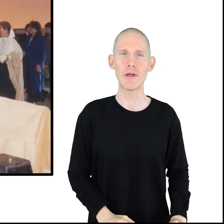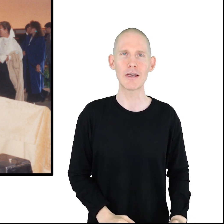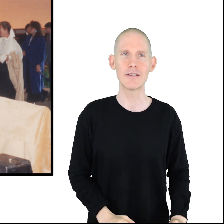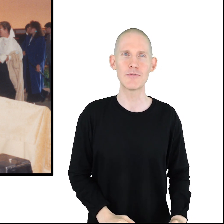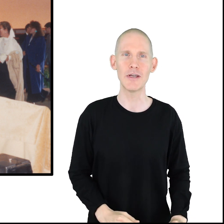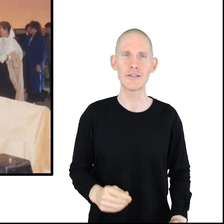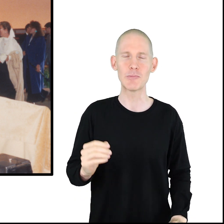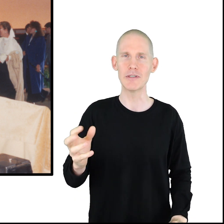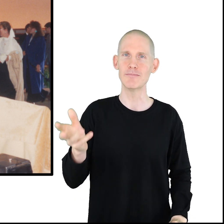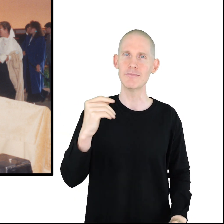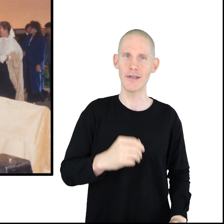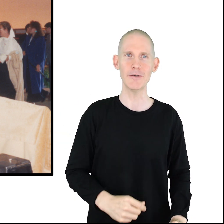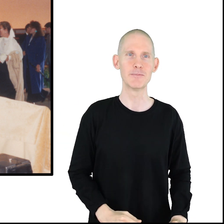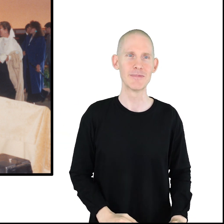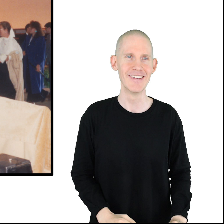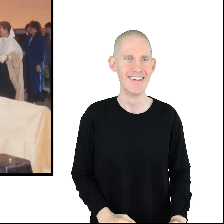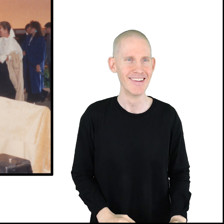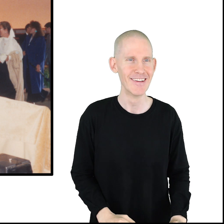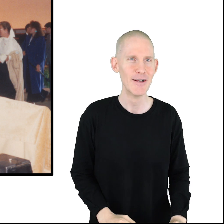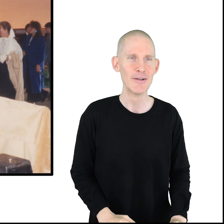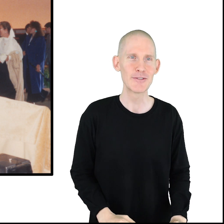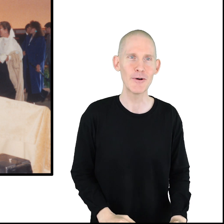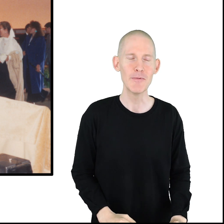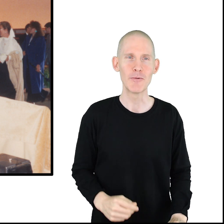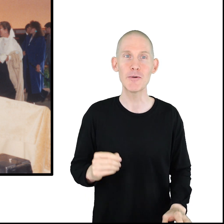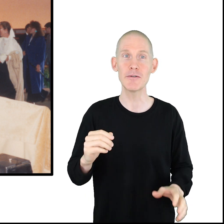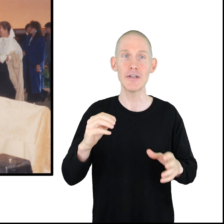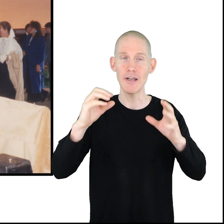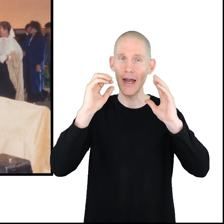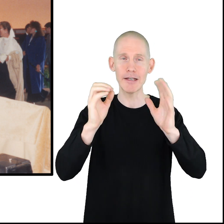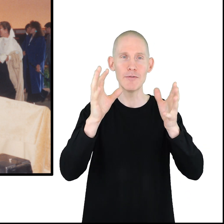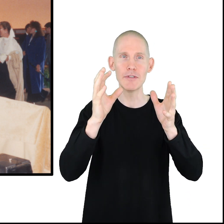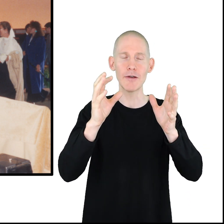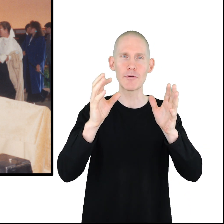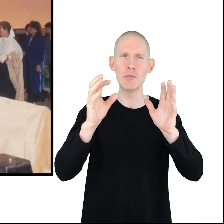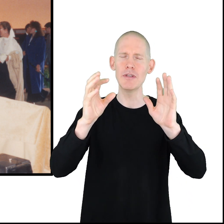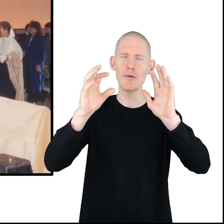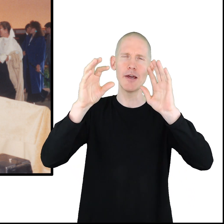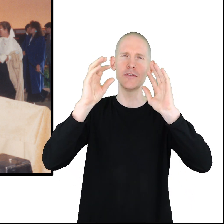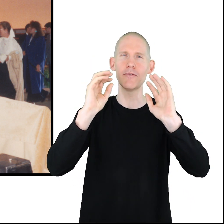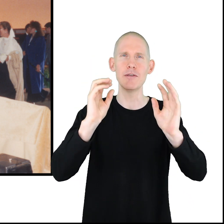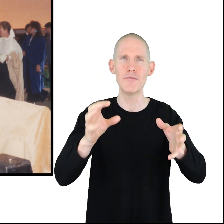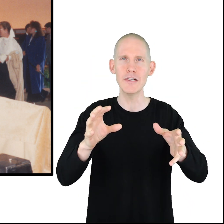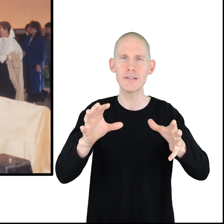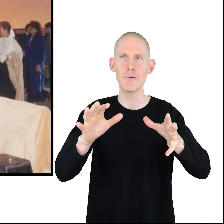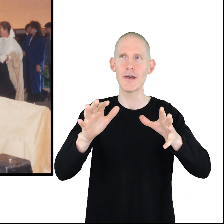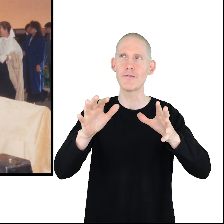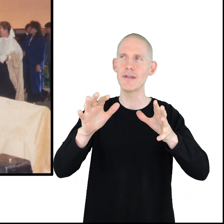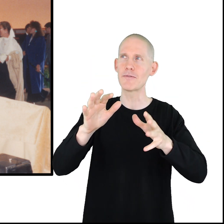blocking his face, but yeah. So we were active in the deaf community. They would have deaf events. They would have deaf